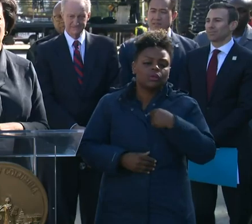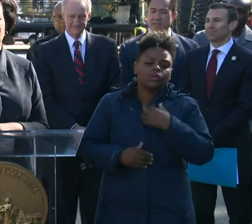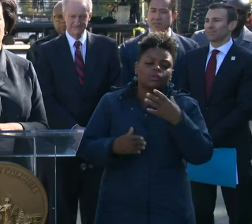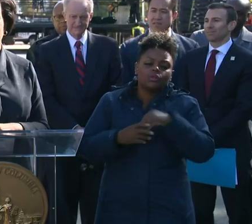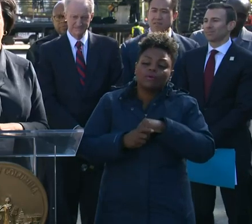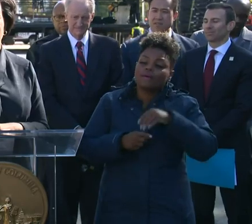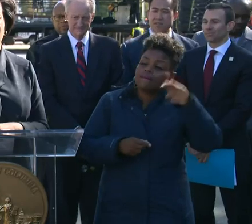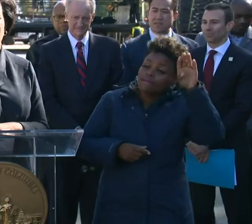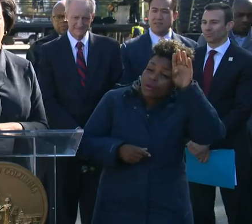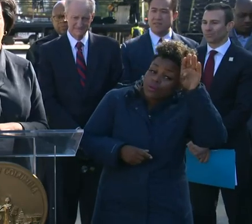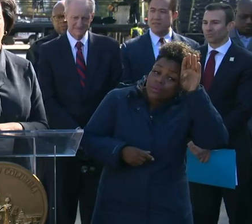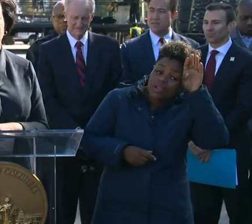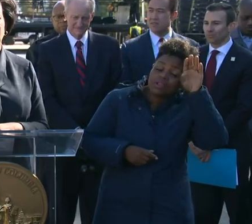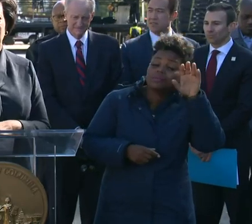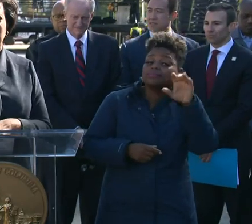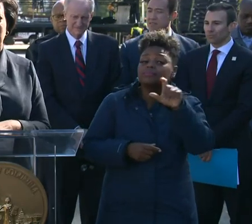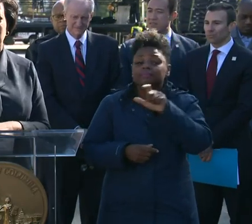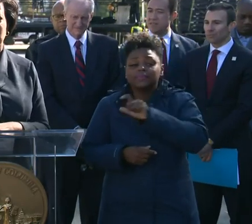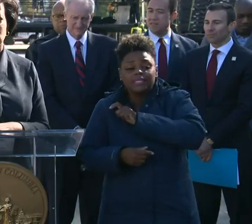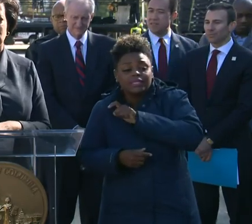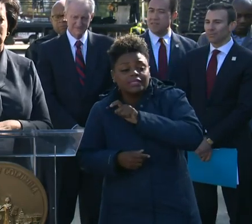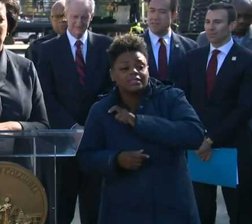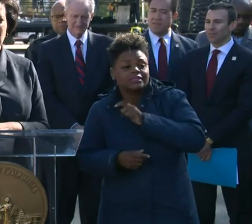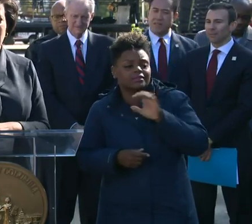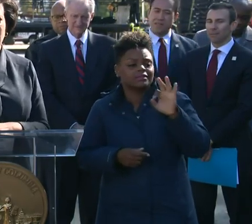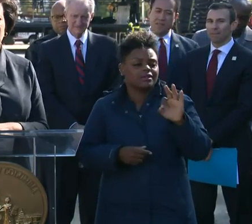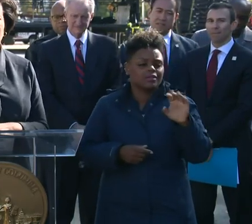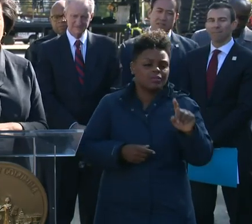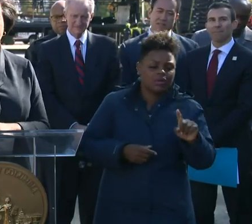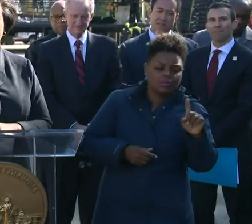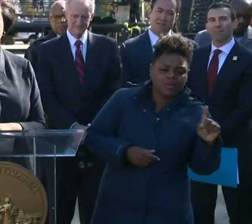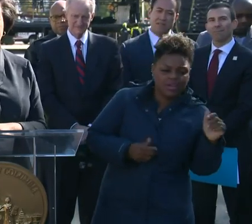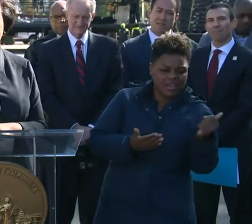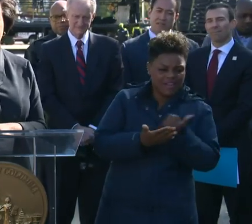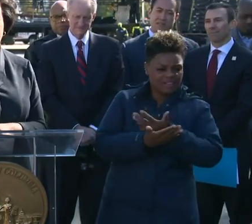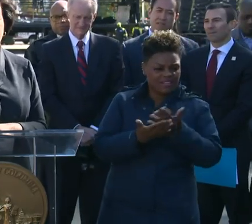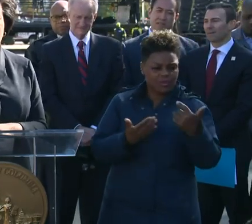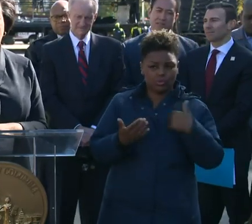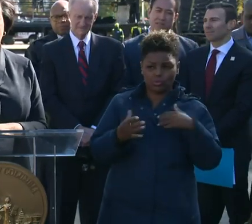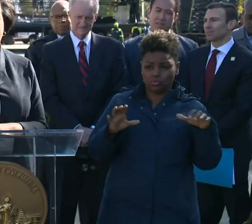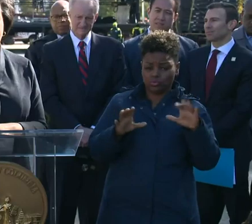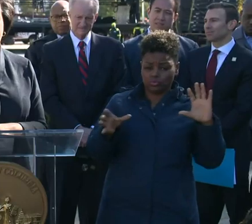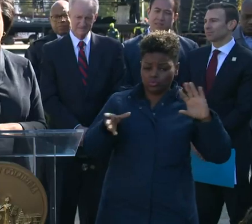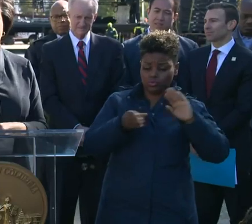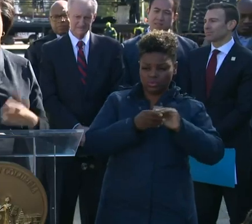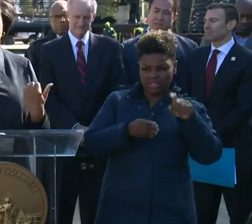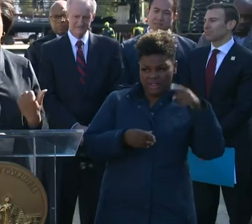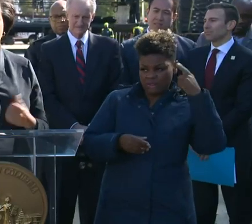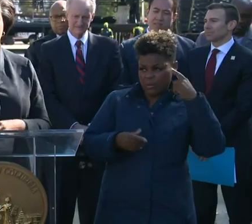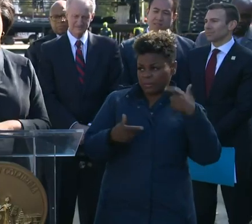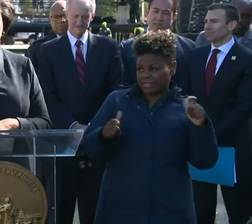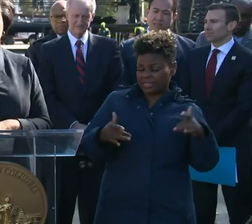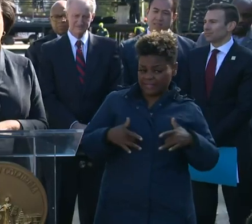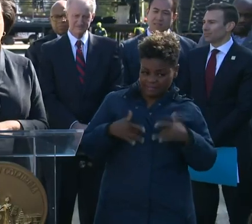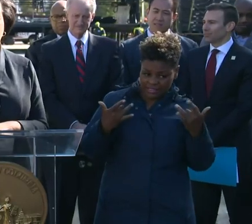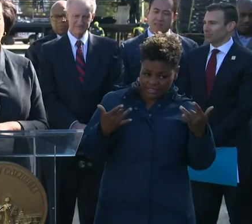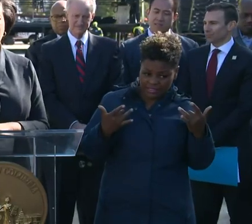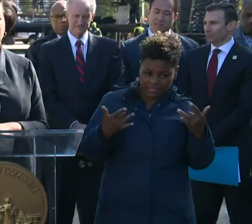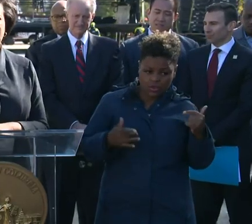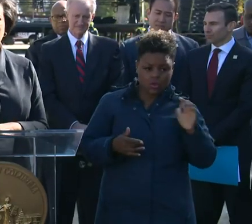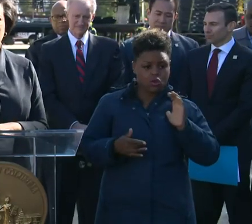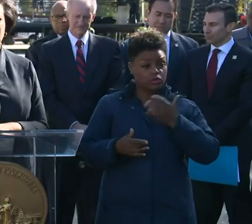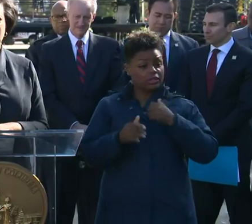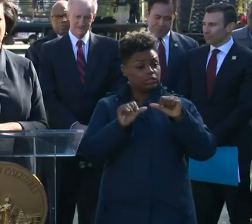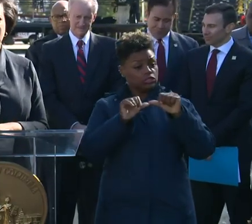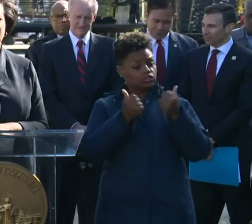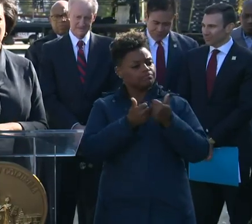police, 911, health, all of the things that we do for big events. And our agencies are working